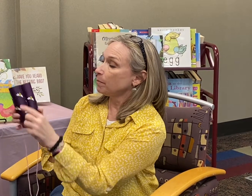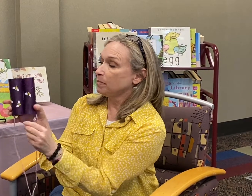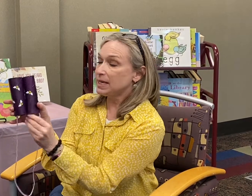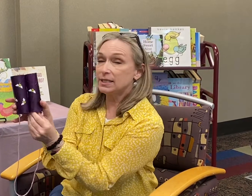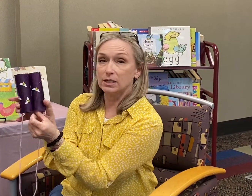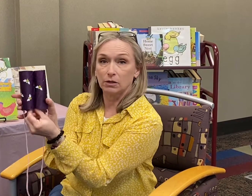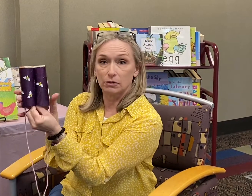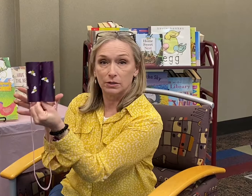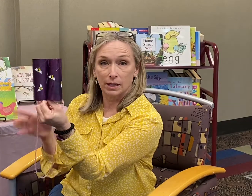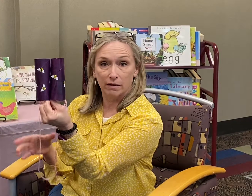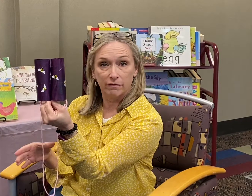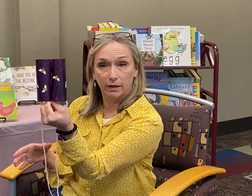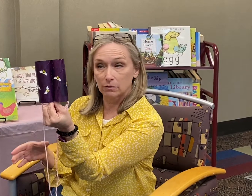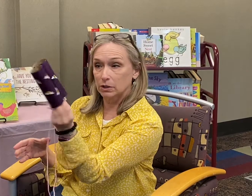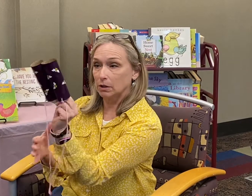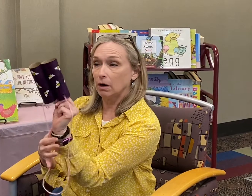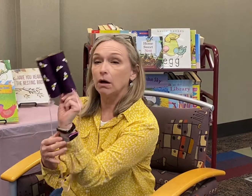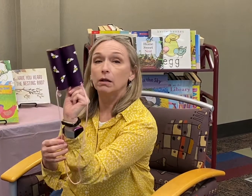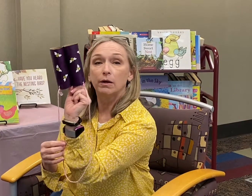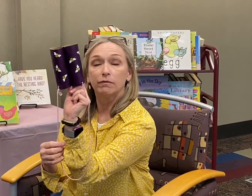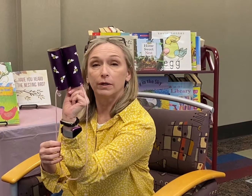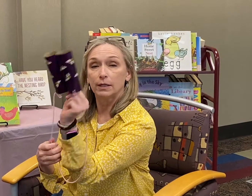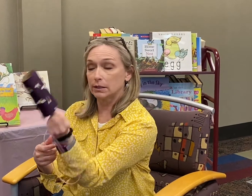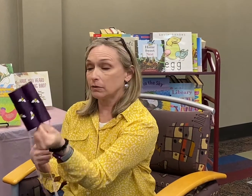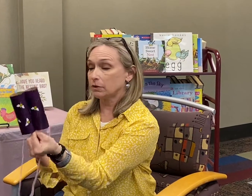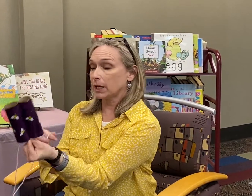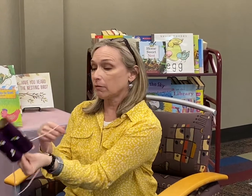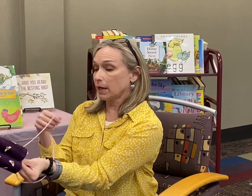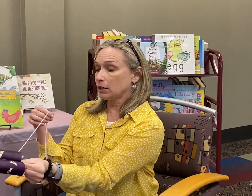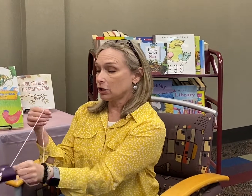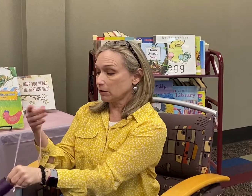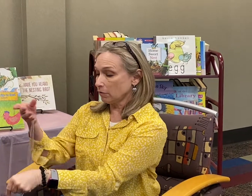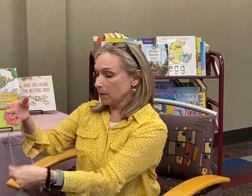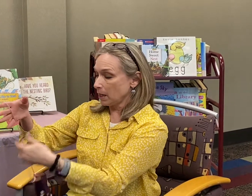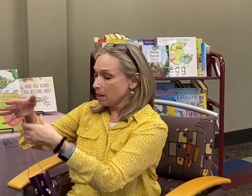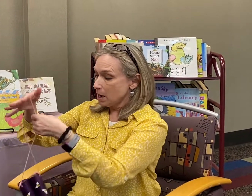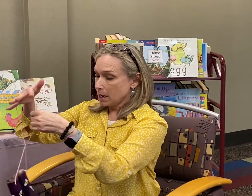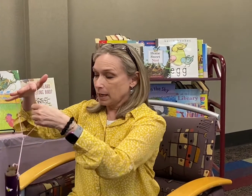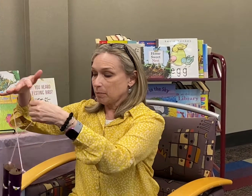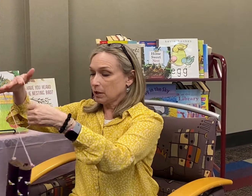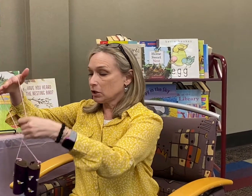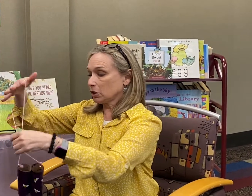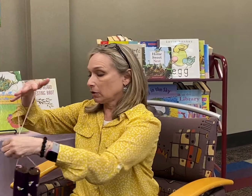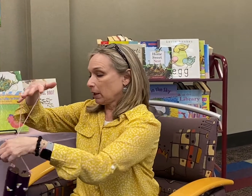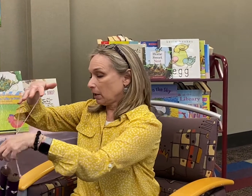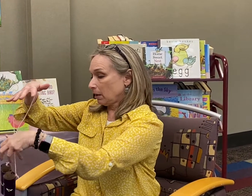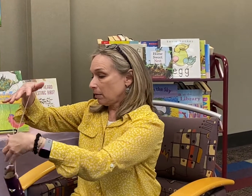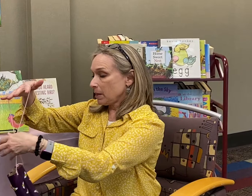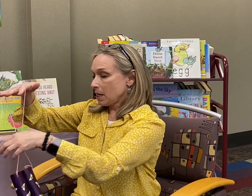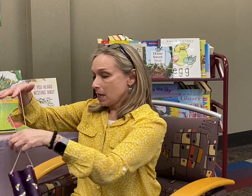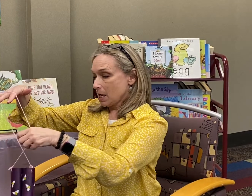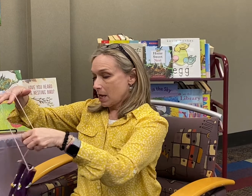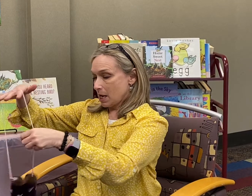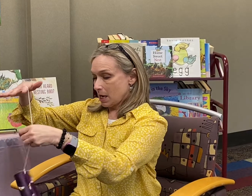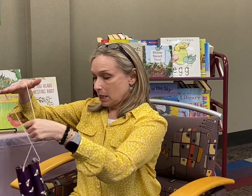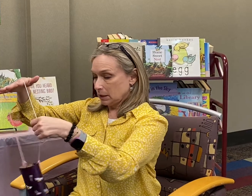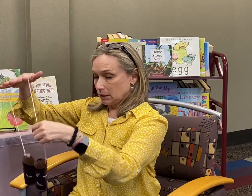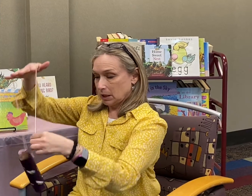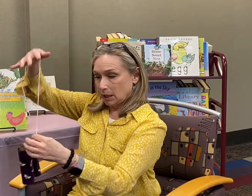bee stickers that I found all over it. So they're decorated just for me. And I put a string on them. And I tied it